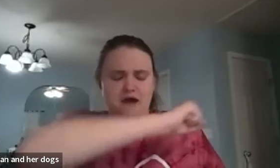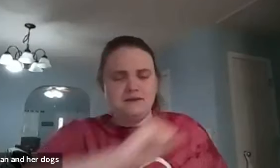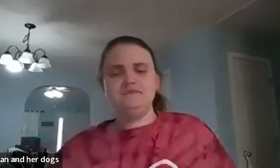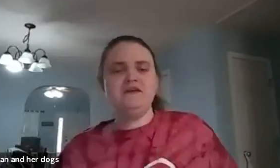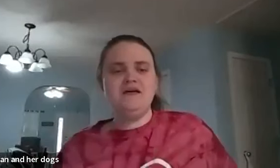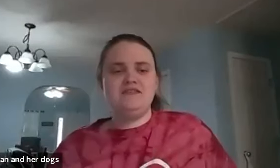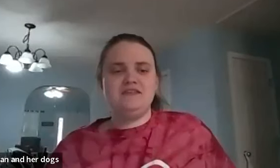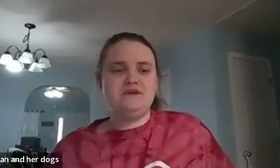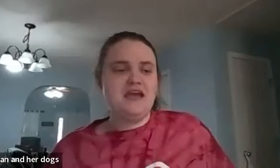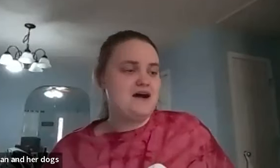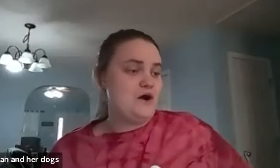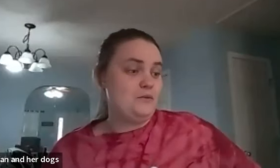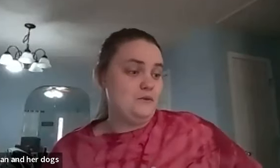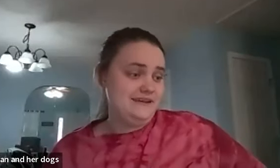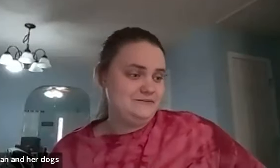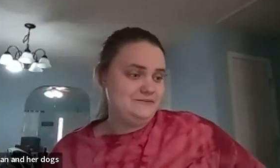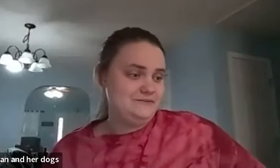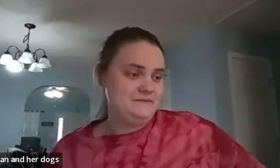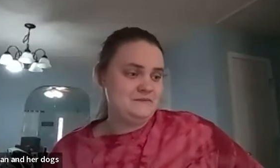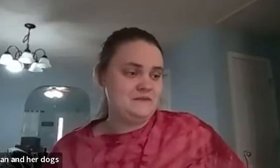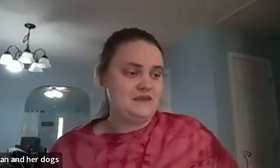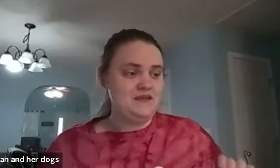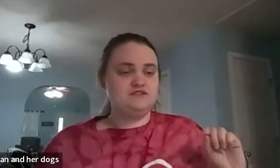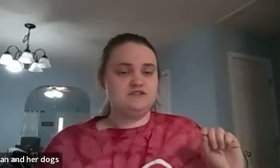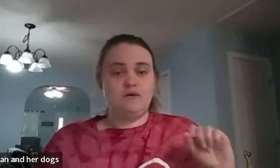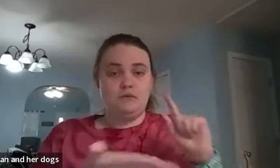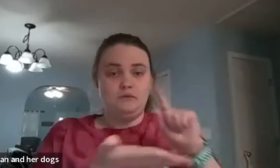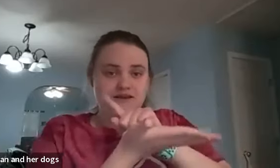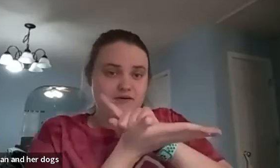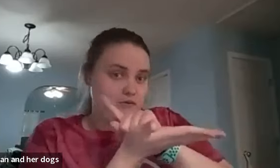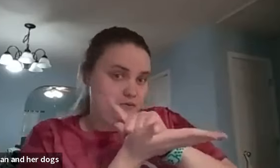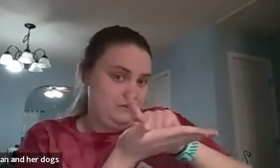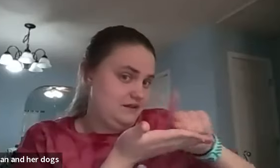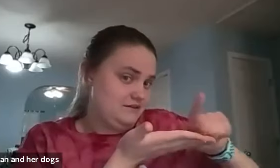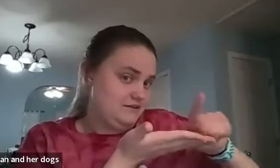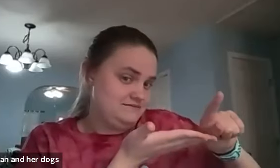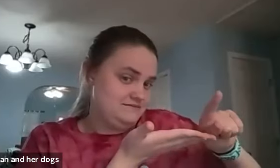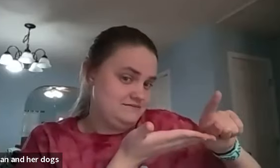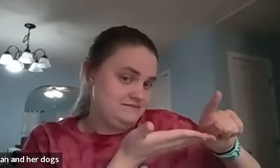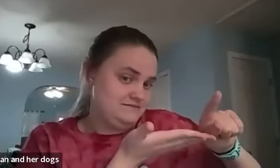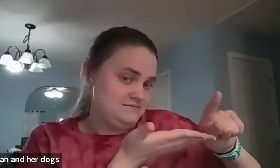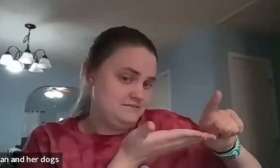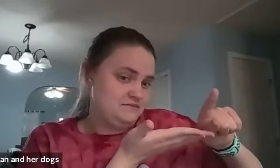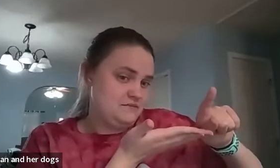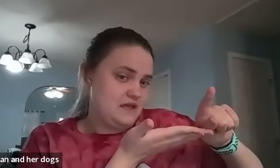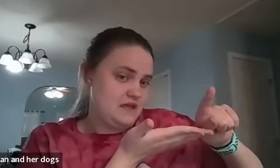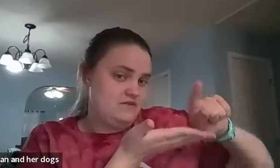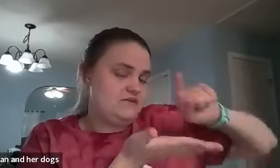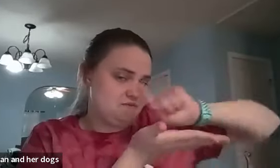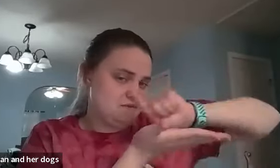high. Then we have our week. So our week, week. And this one as